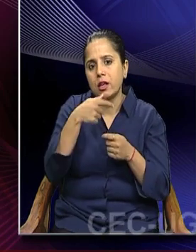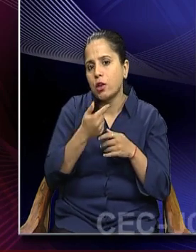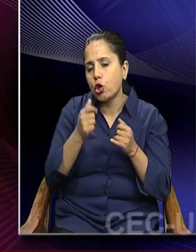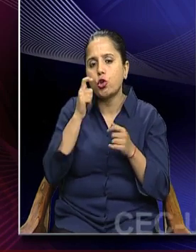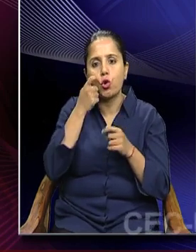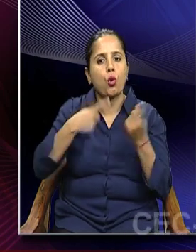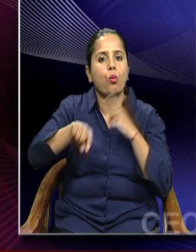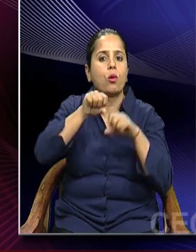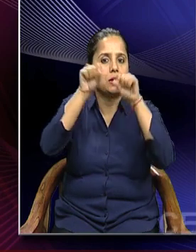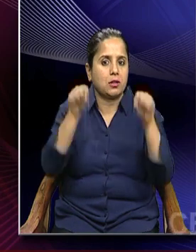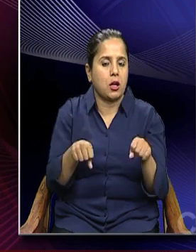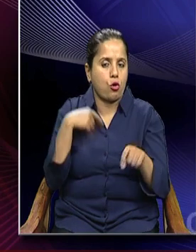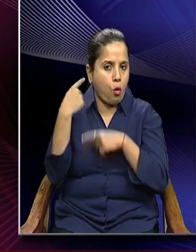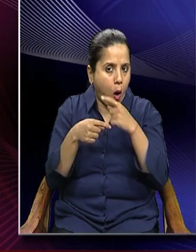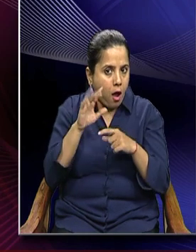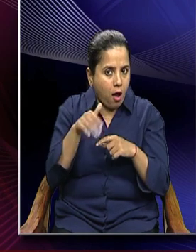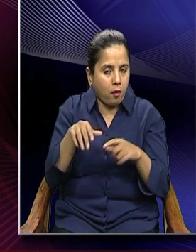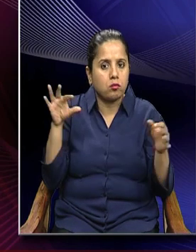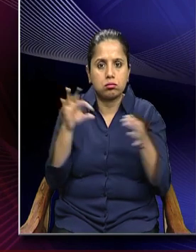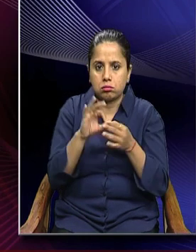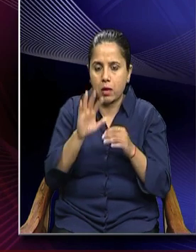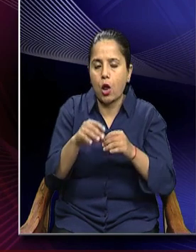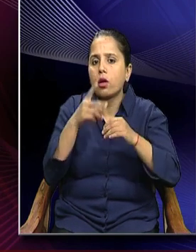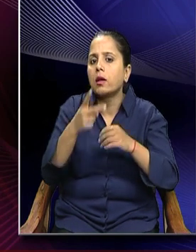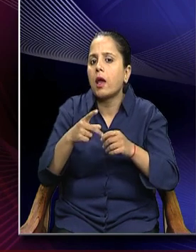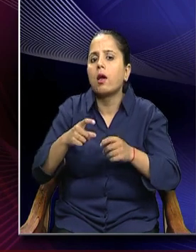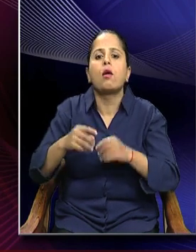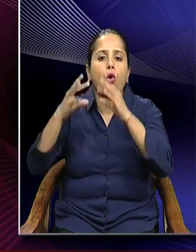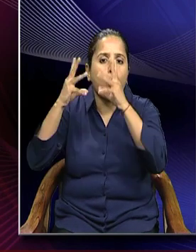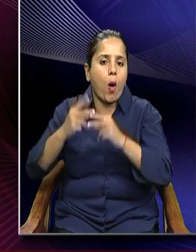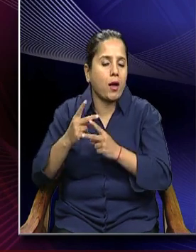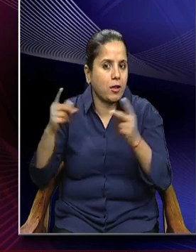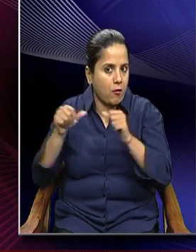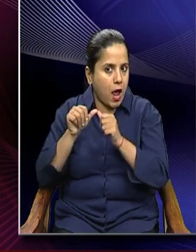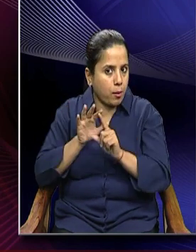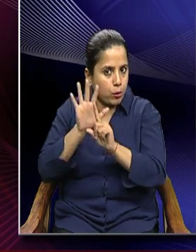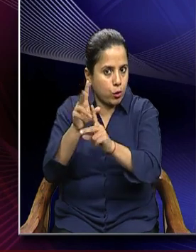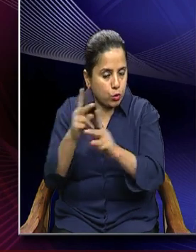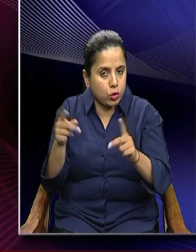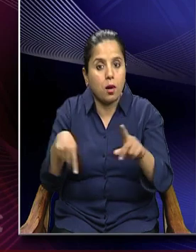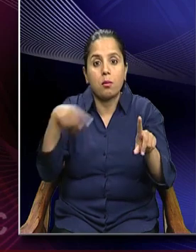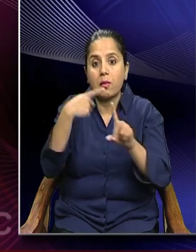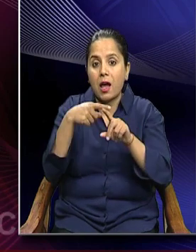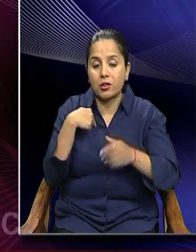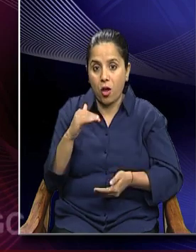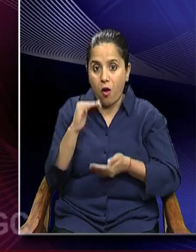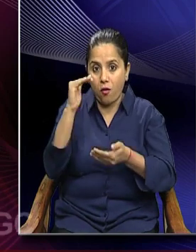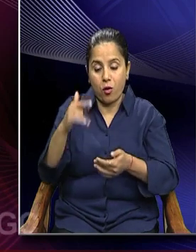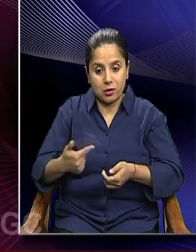systems that is often associated with quantitative approaches, as well as to avoid the